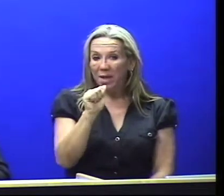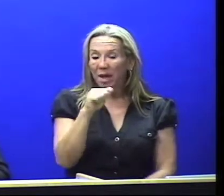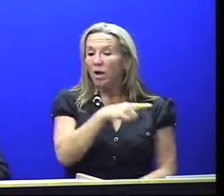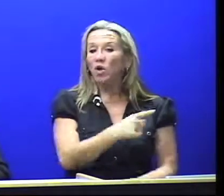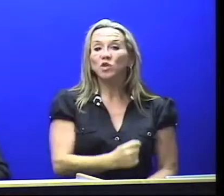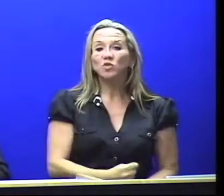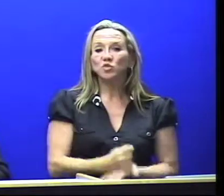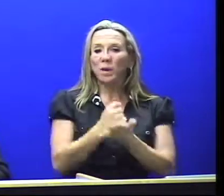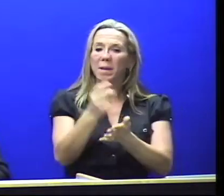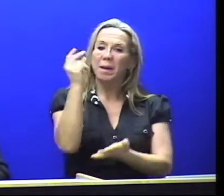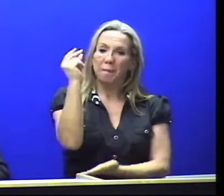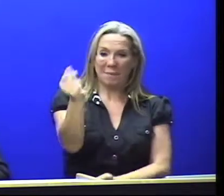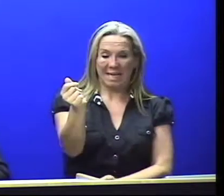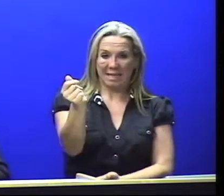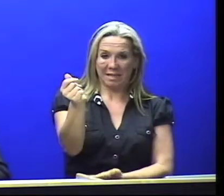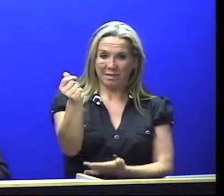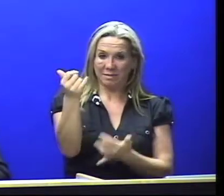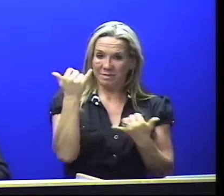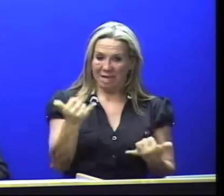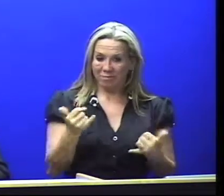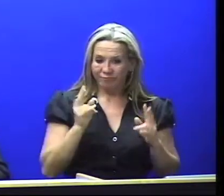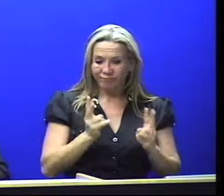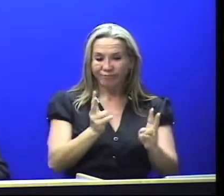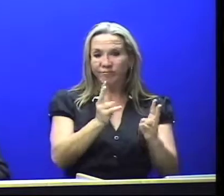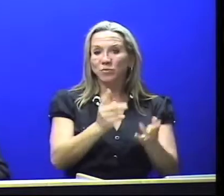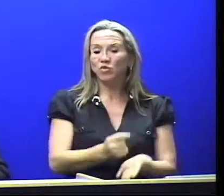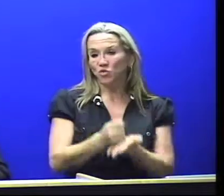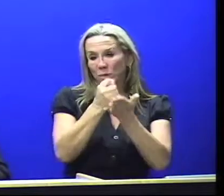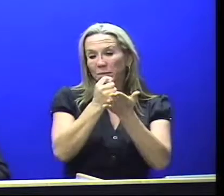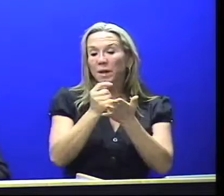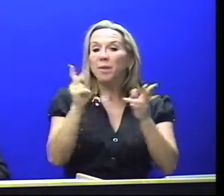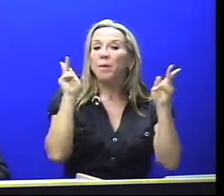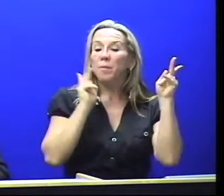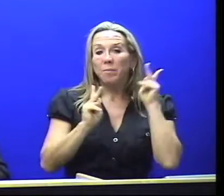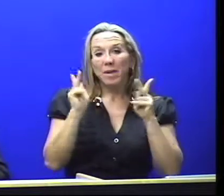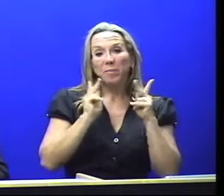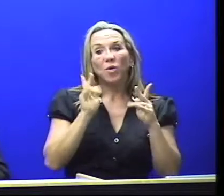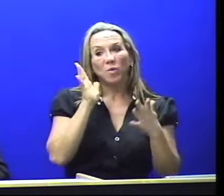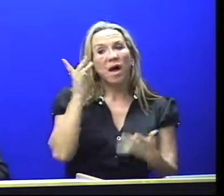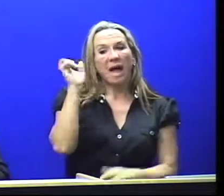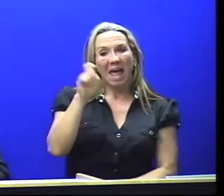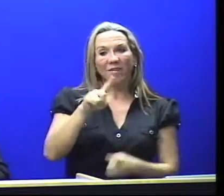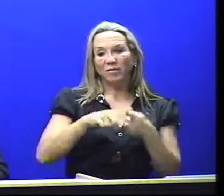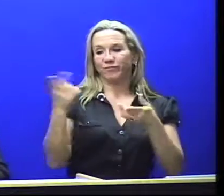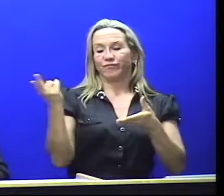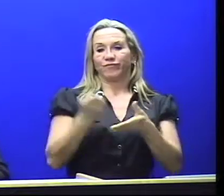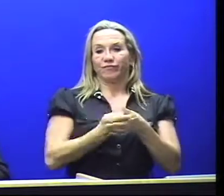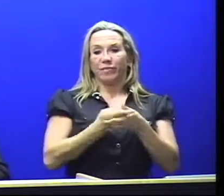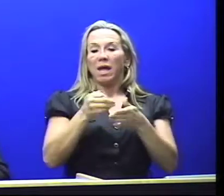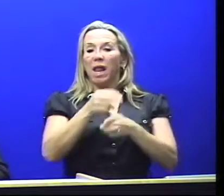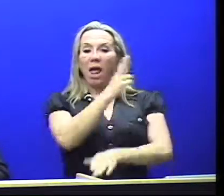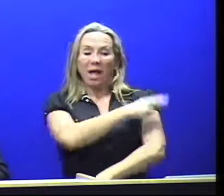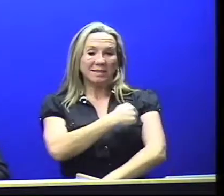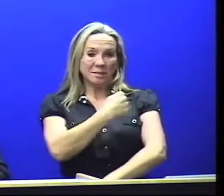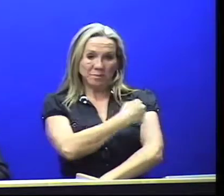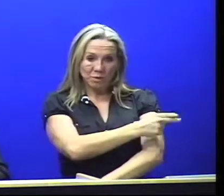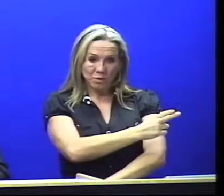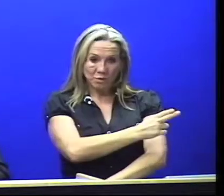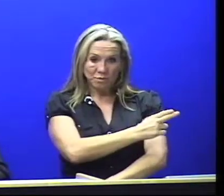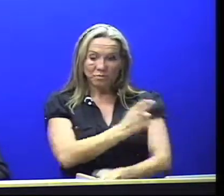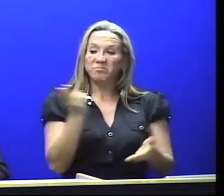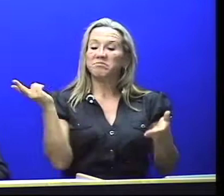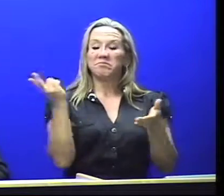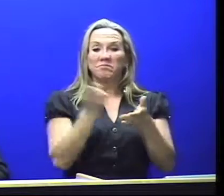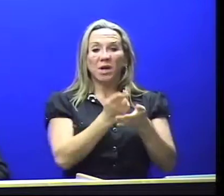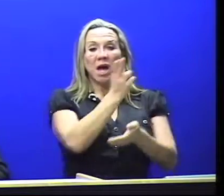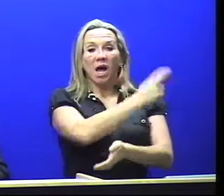is immediate. Usually people have to be hospitalized. They have to go into the hospital,